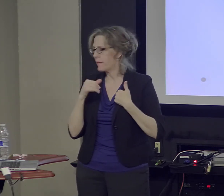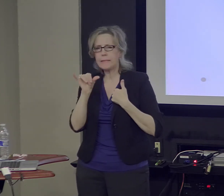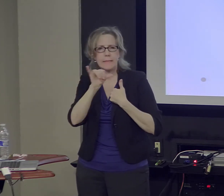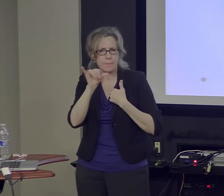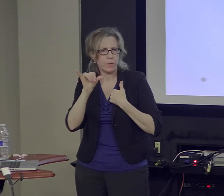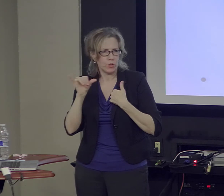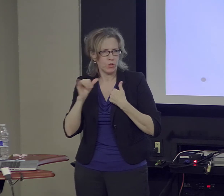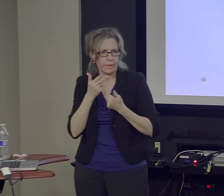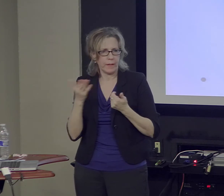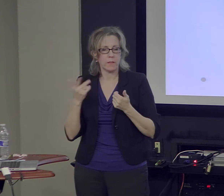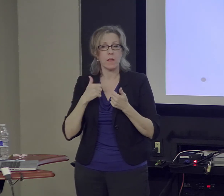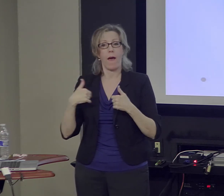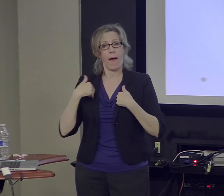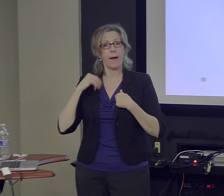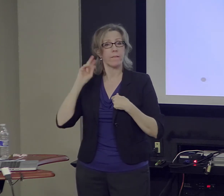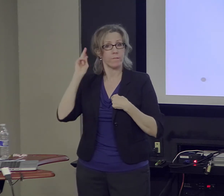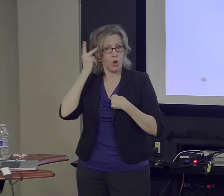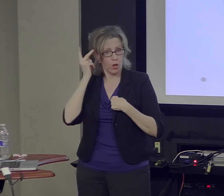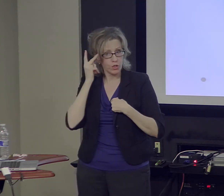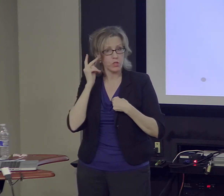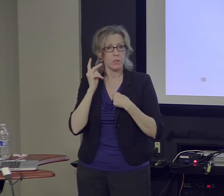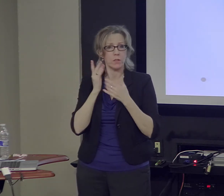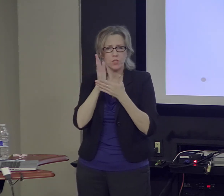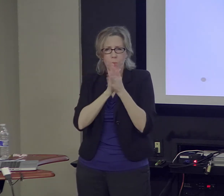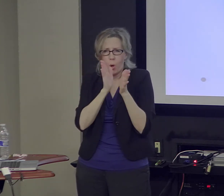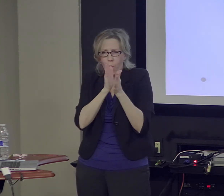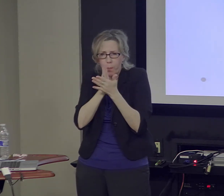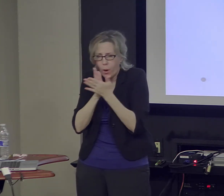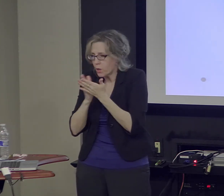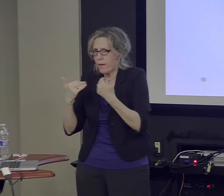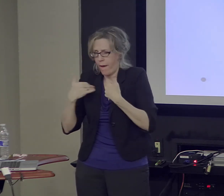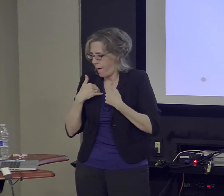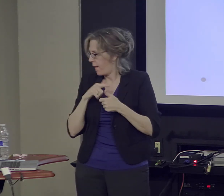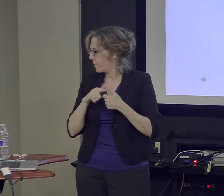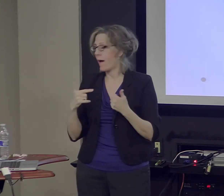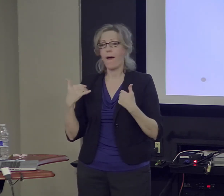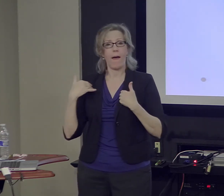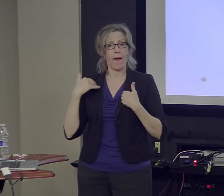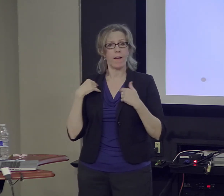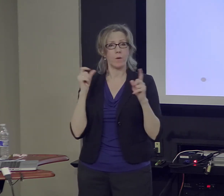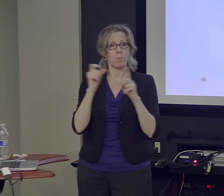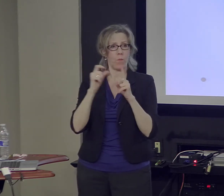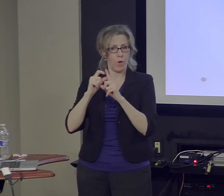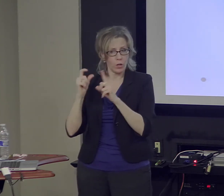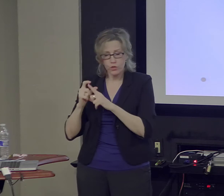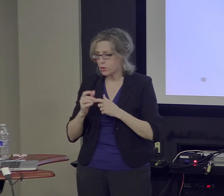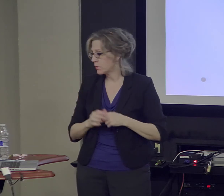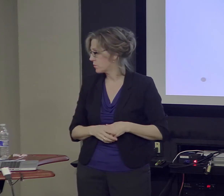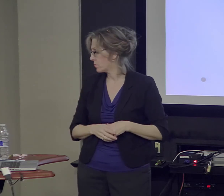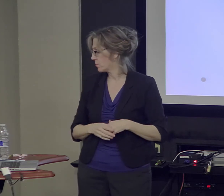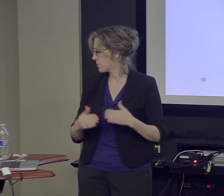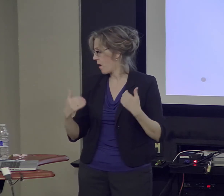So a lot of sign languages that have been researched show evidence of phonology, morphology.